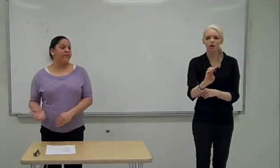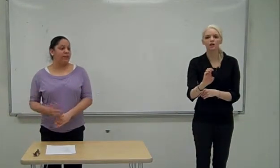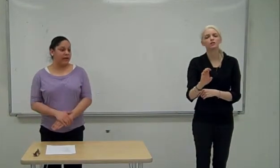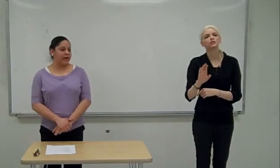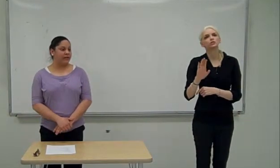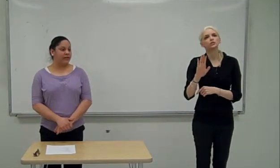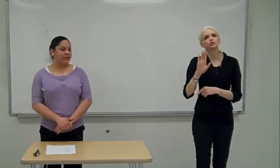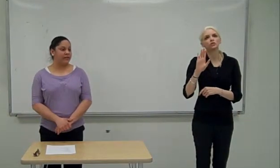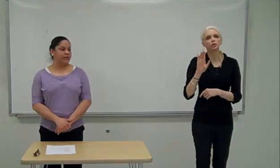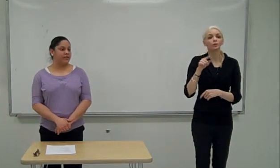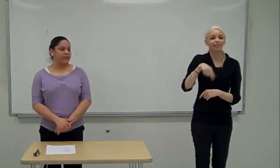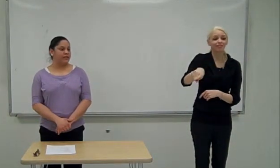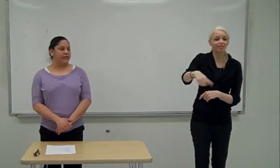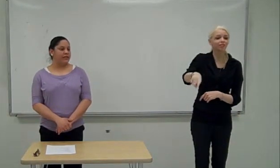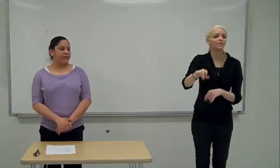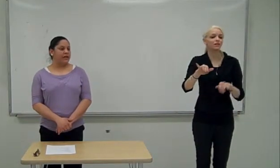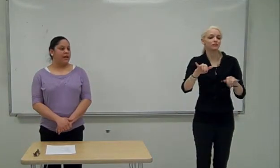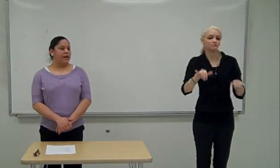be paid for.